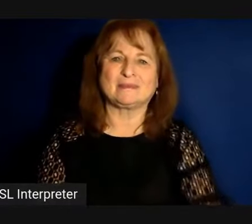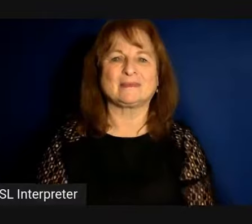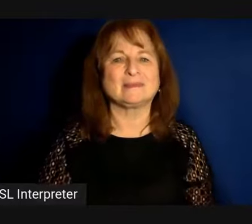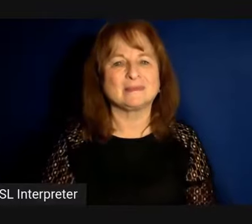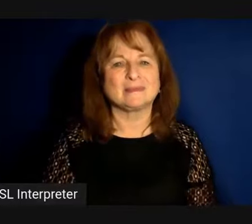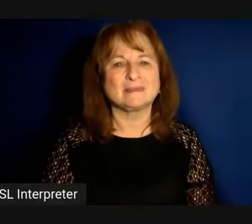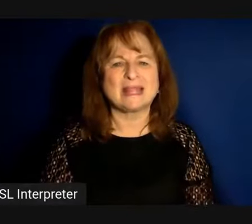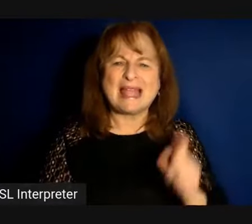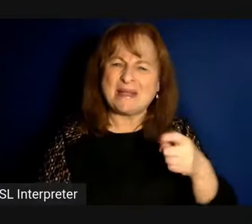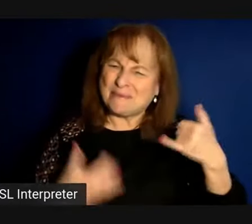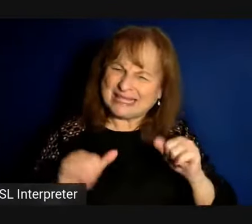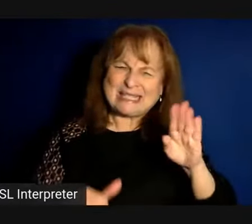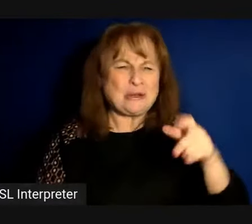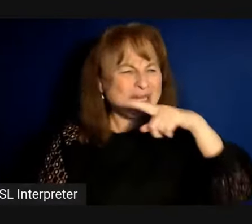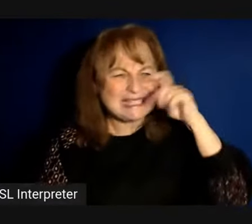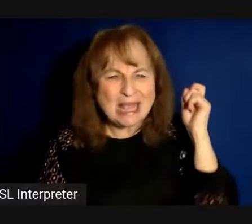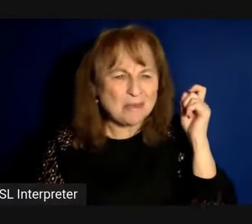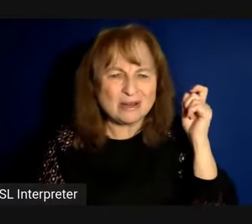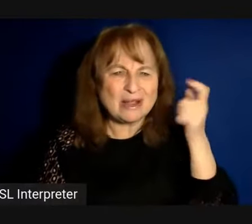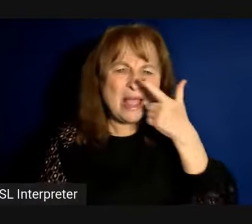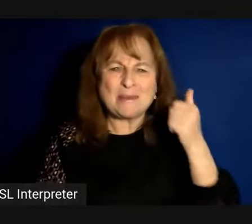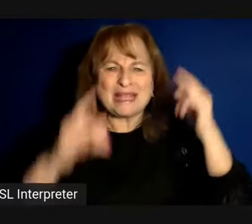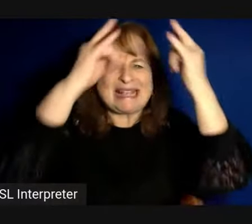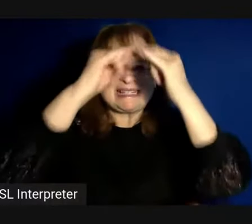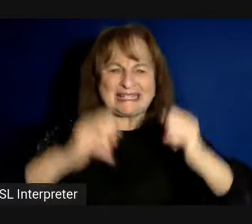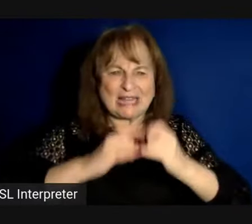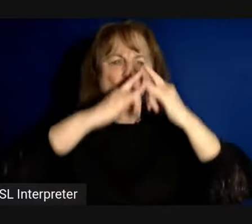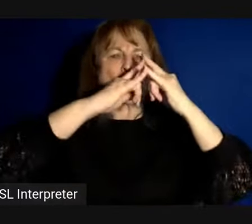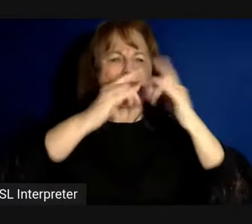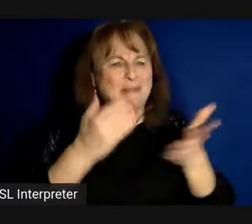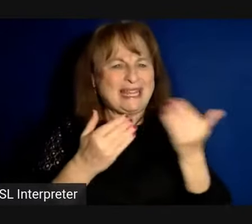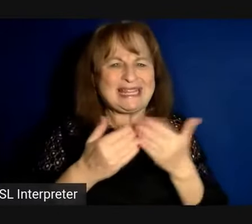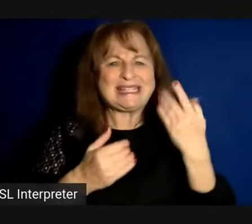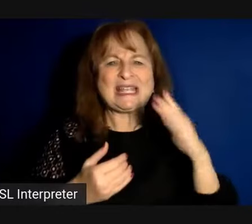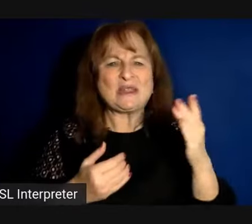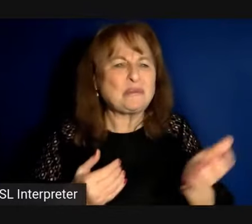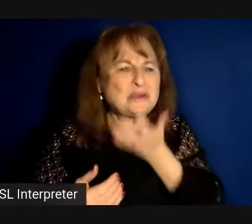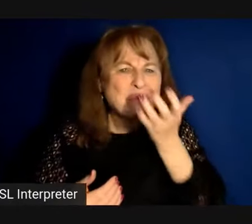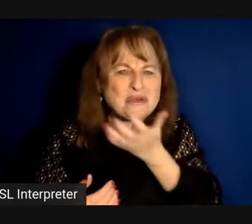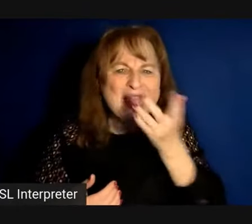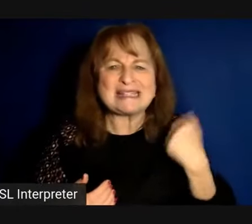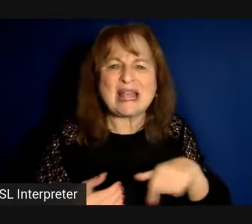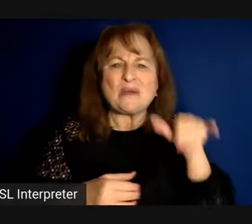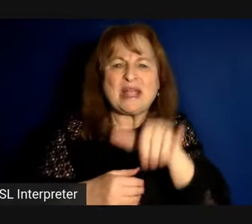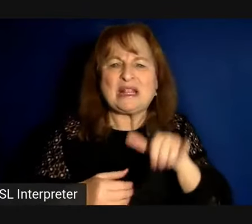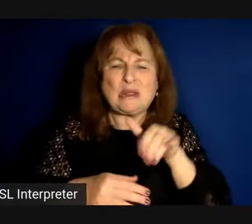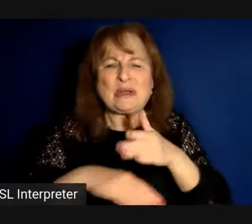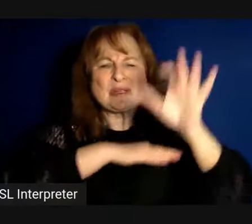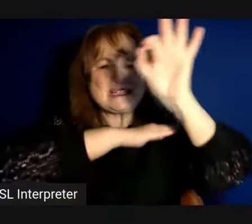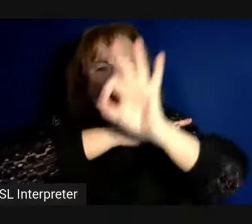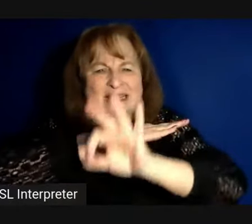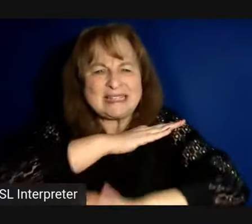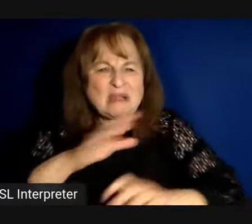it must still be summer because the tent goes up easy in the blue grass and we loiter past sundown without